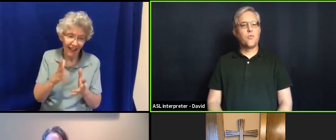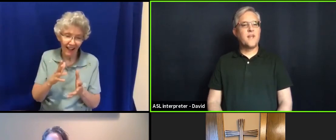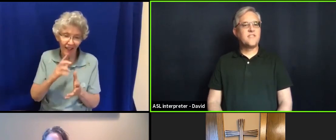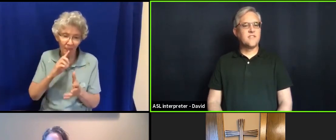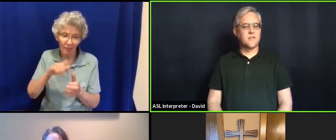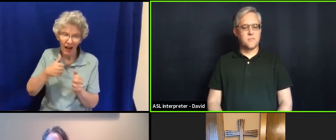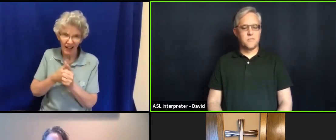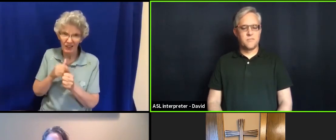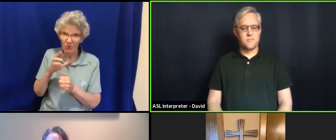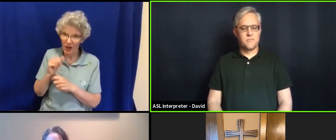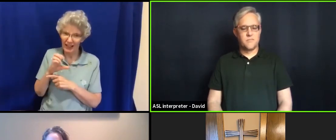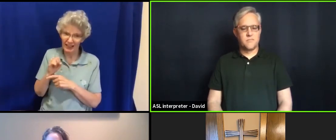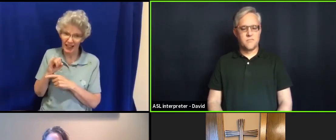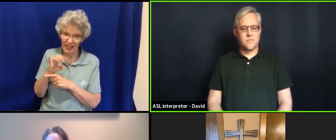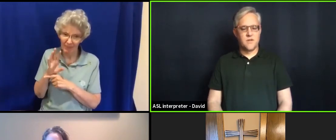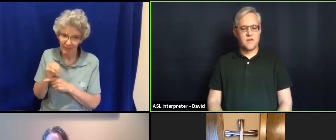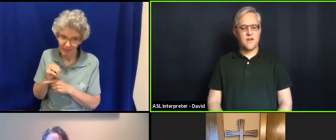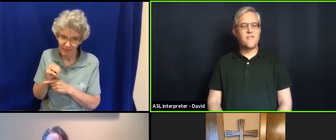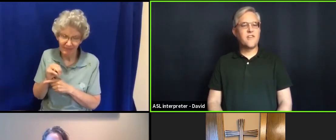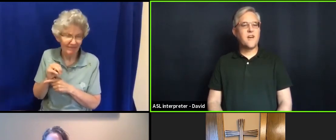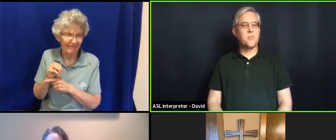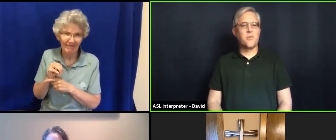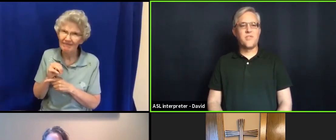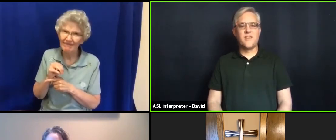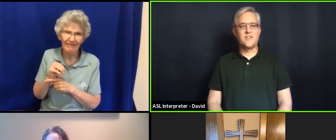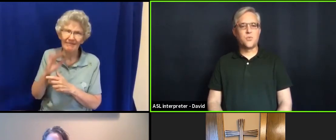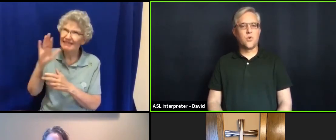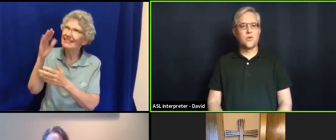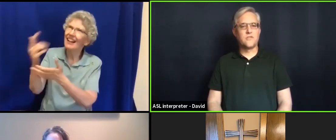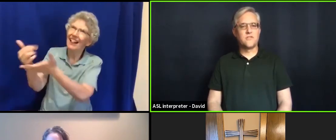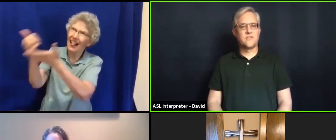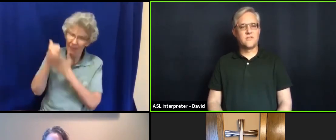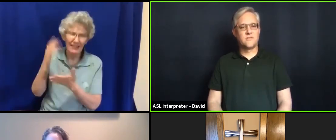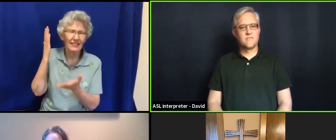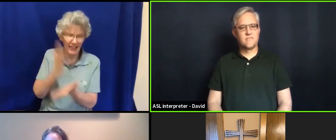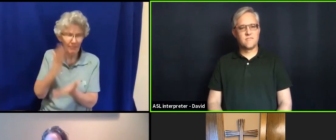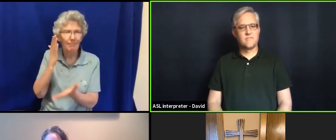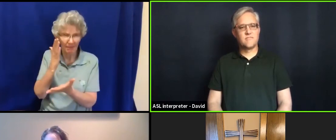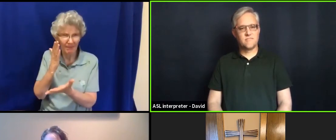From racism, covered up with nice words.